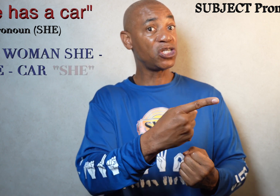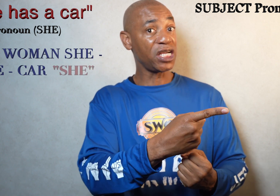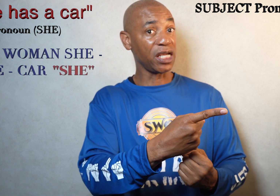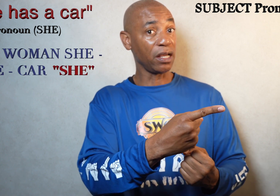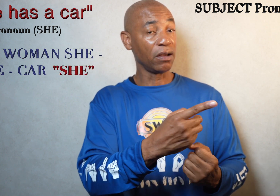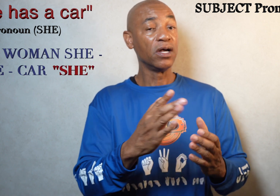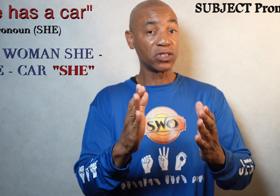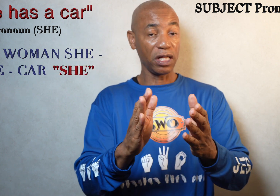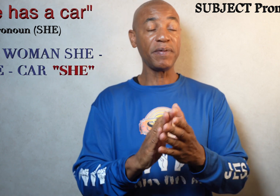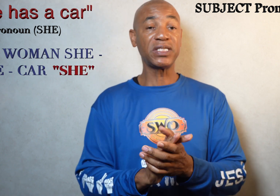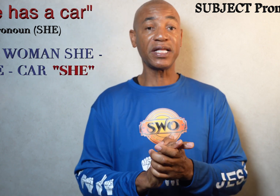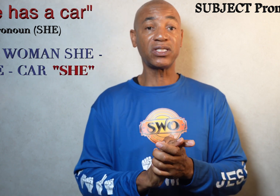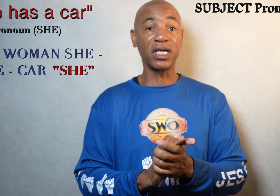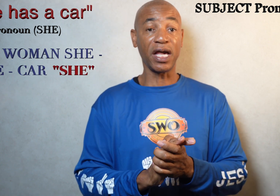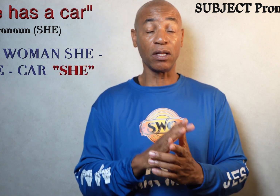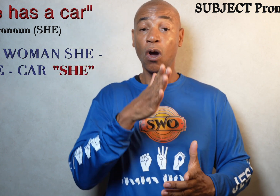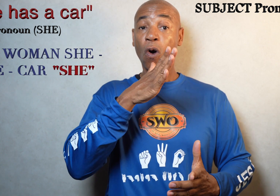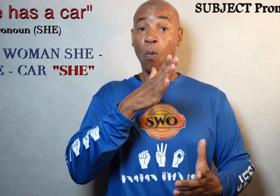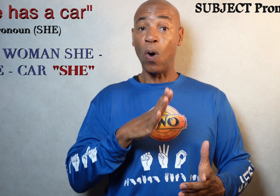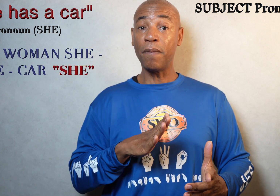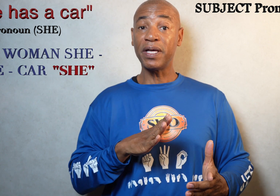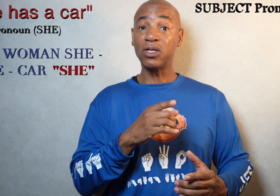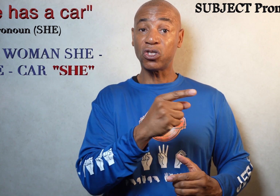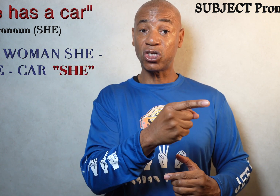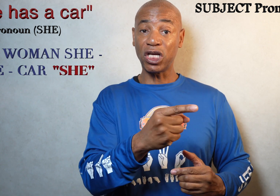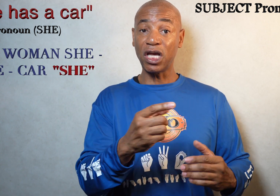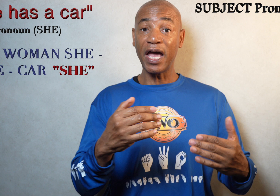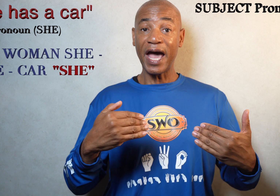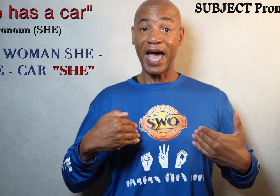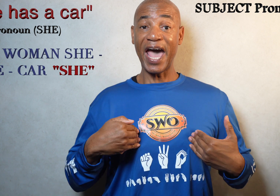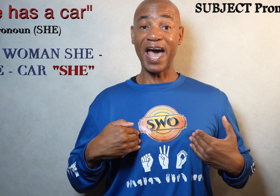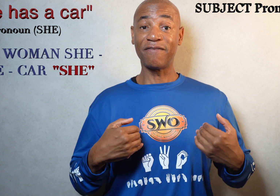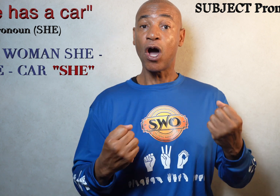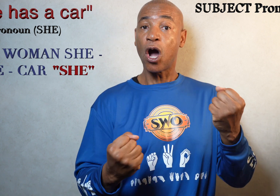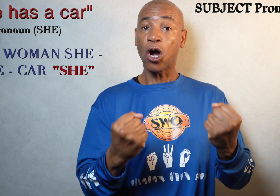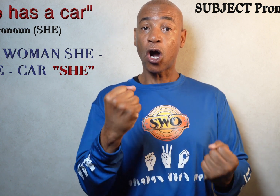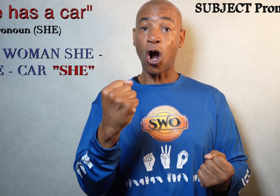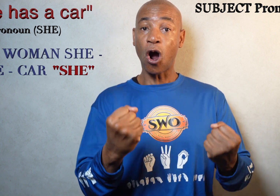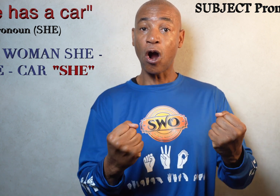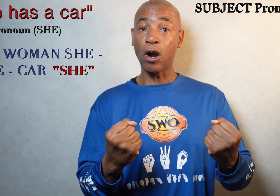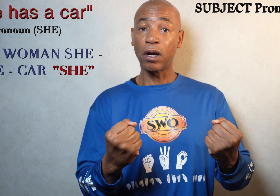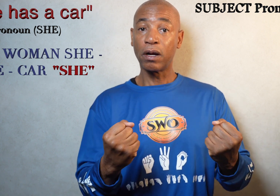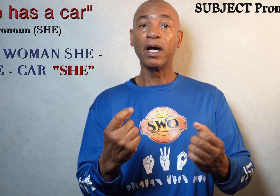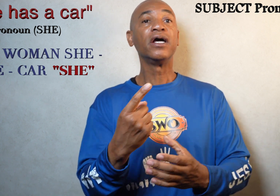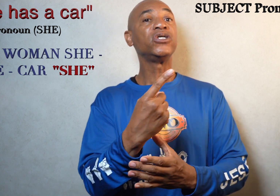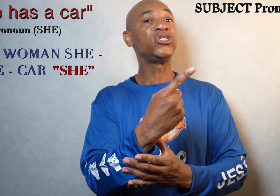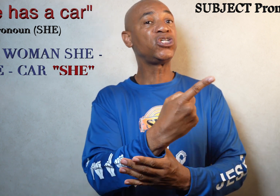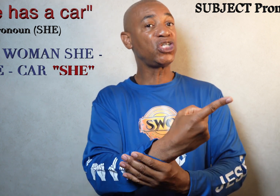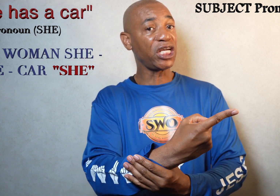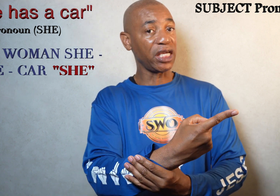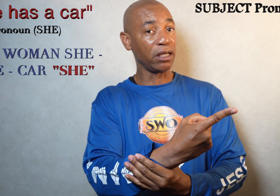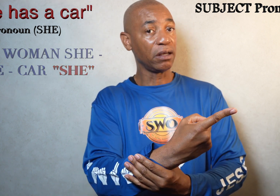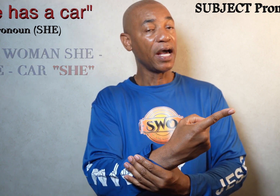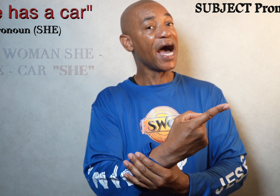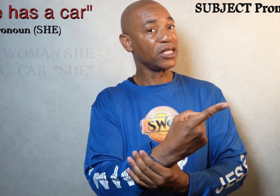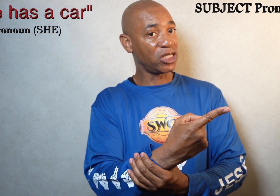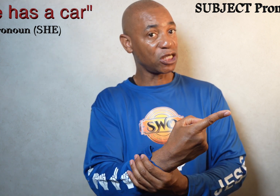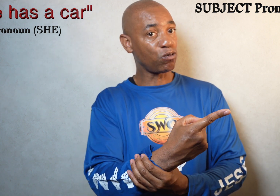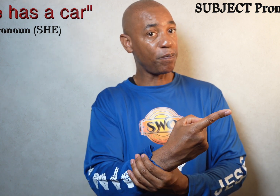She. So let me sign this again. Woman, she, have, car, she. I just repeated